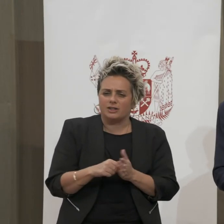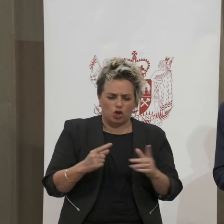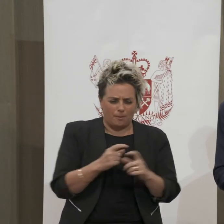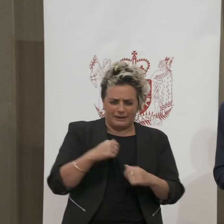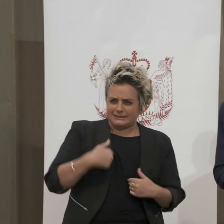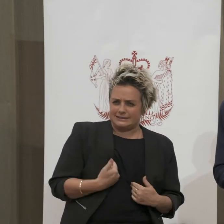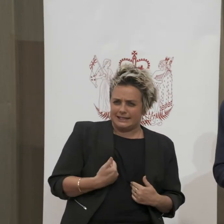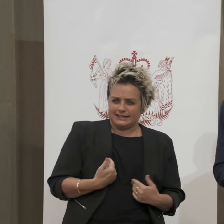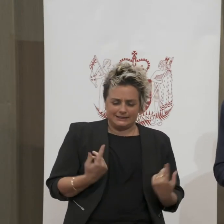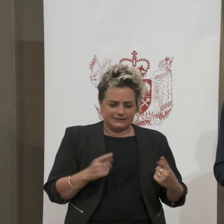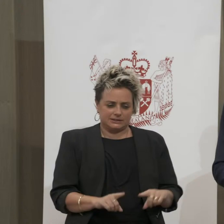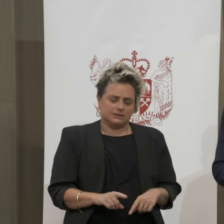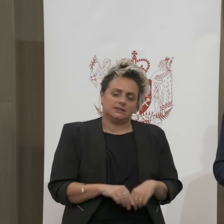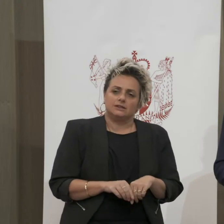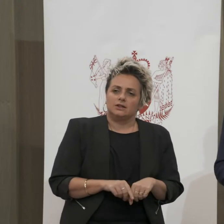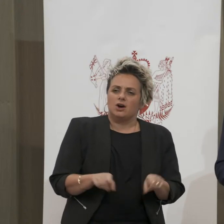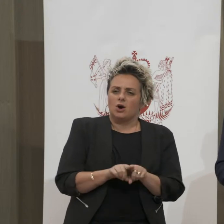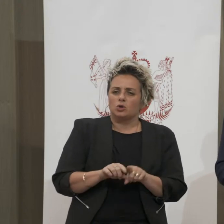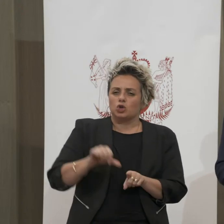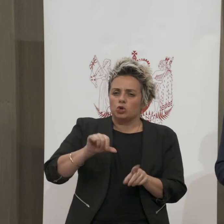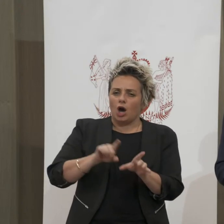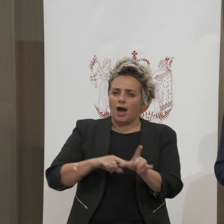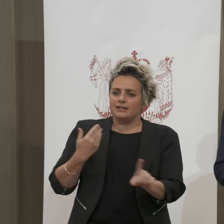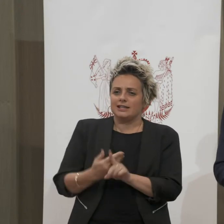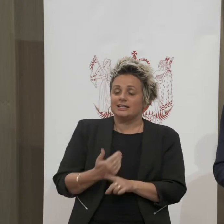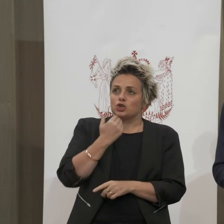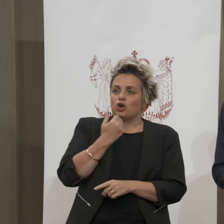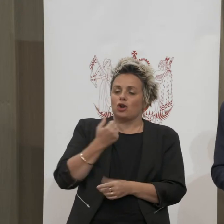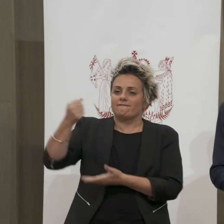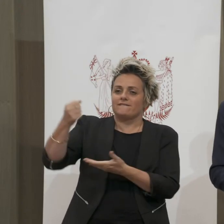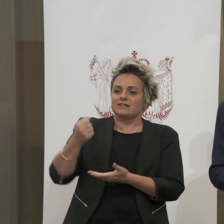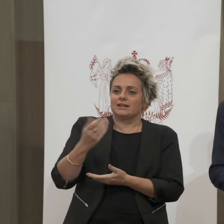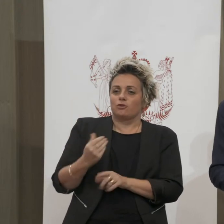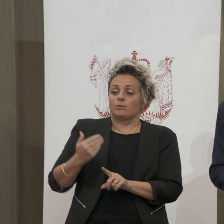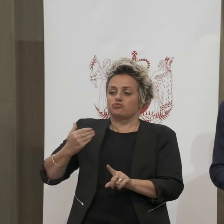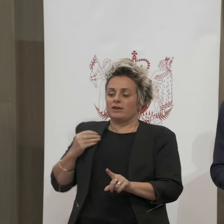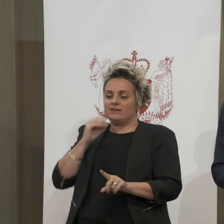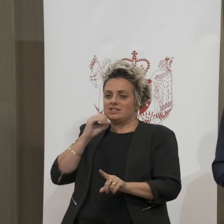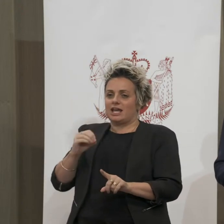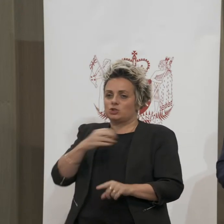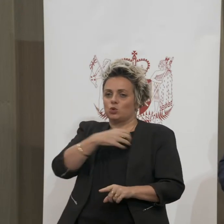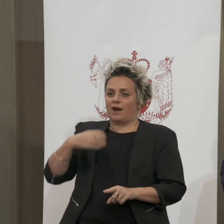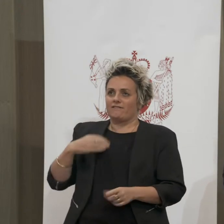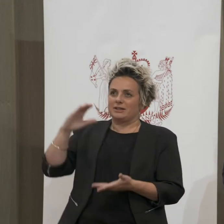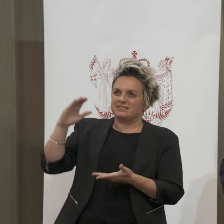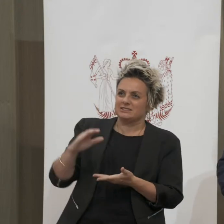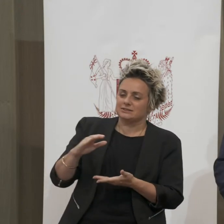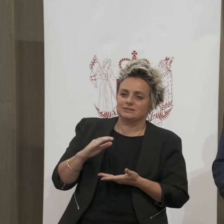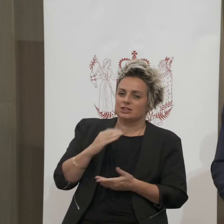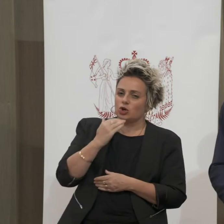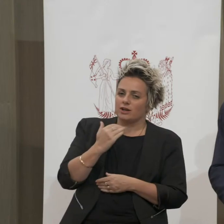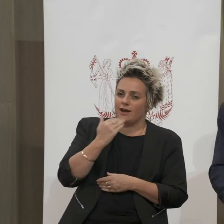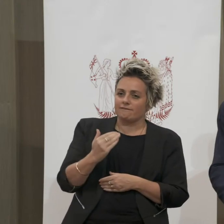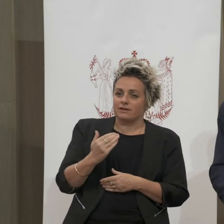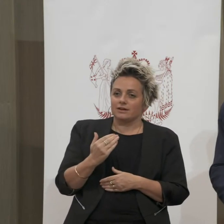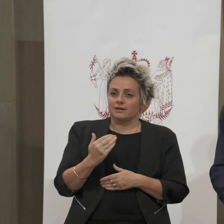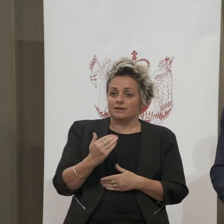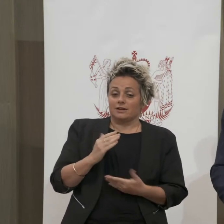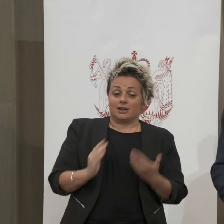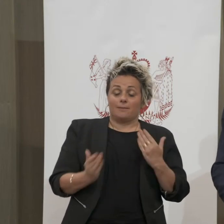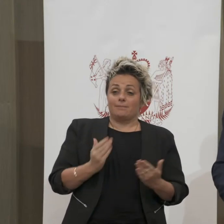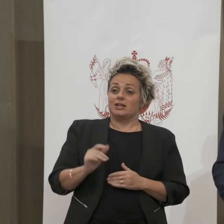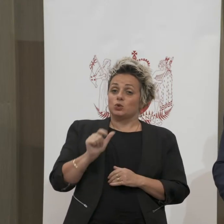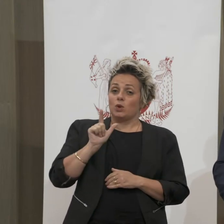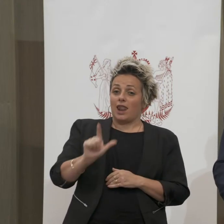It hasn't been helped by 9 years of underfunding by the previous national government. By contrast, the Labor government is spending